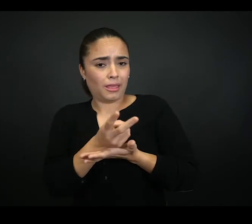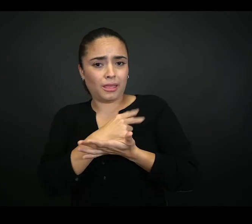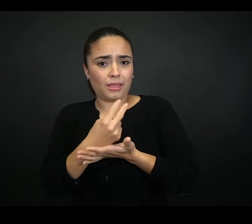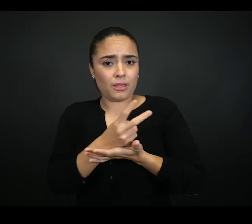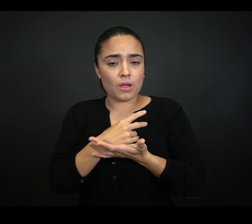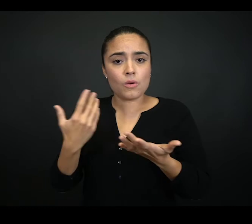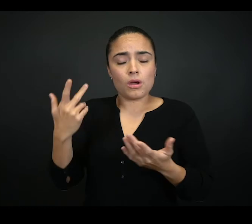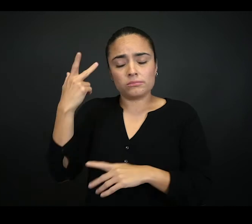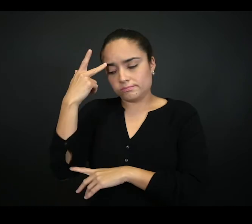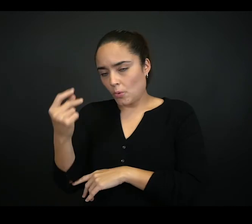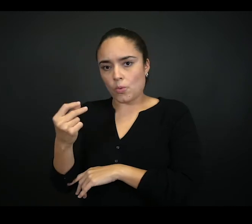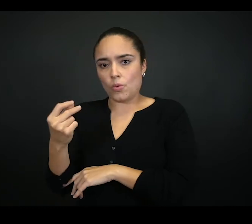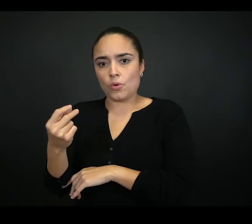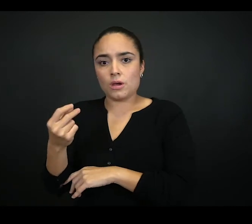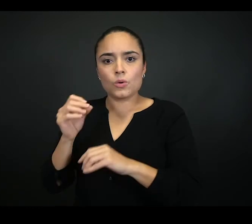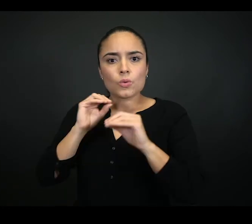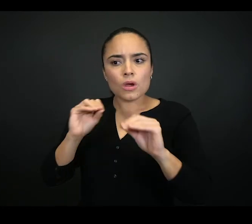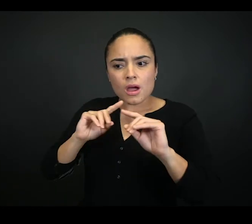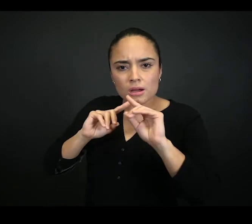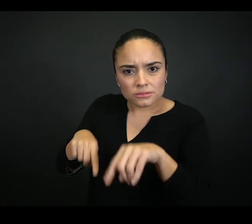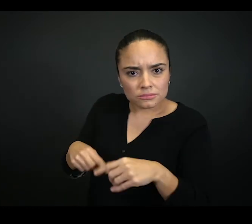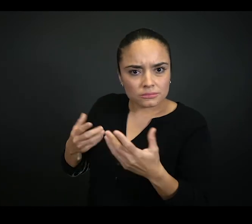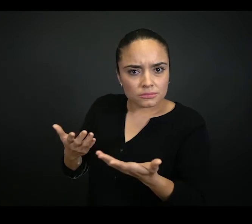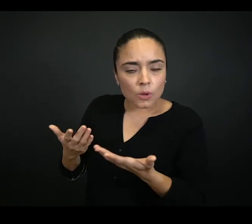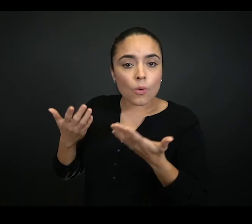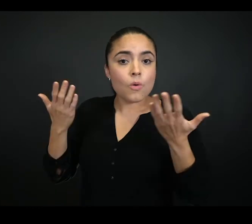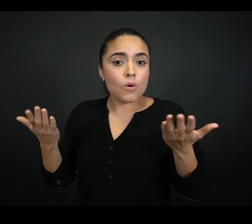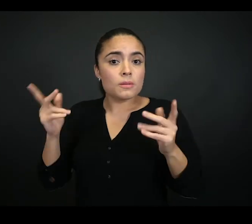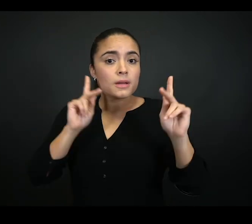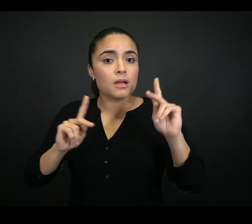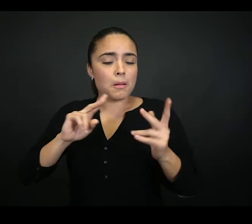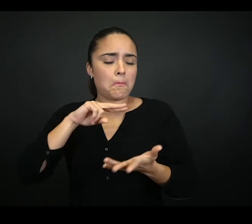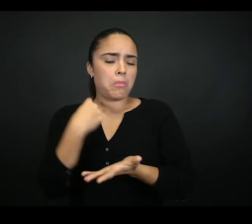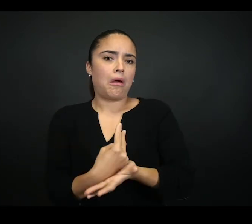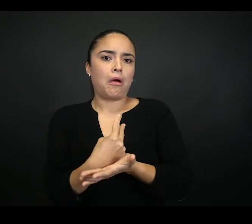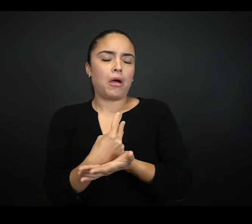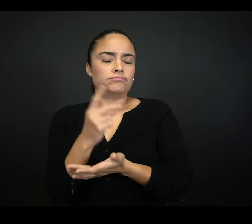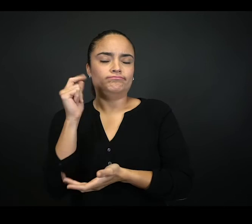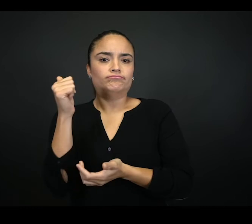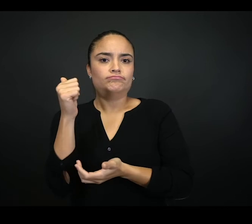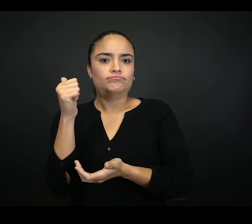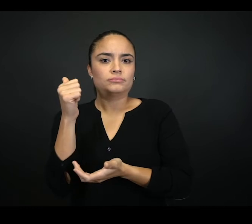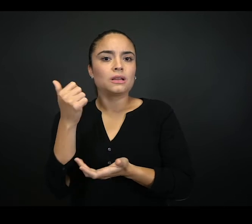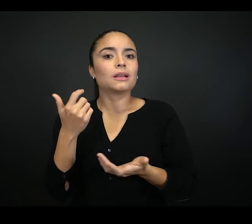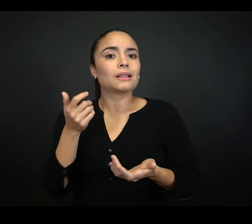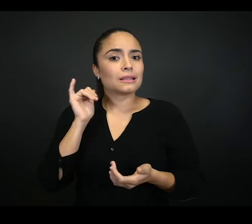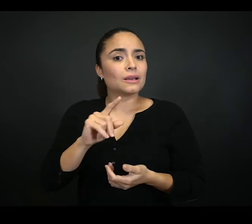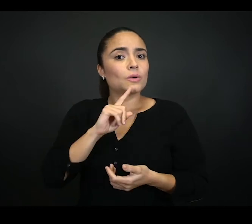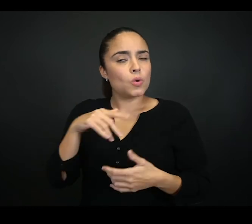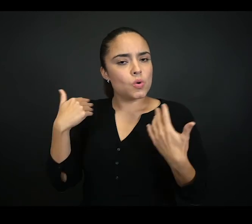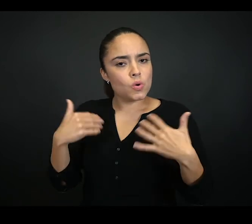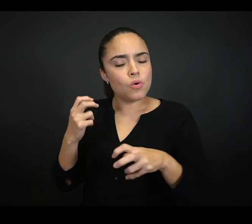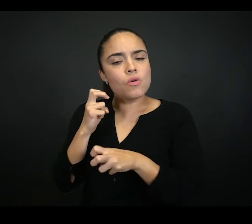and unrousable. We have people dropping like that. So it's been a really